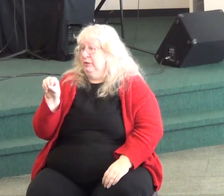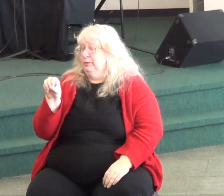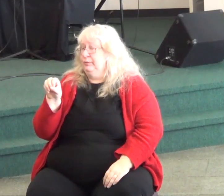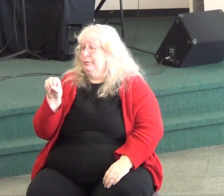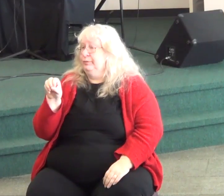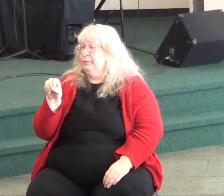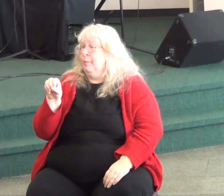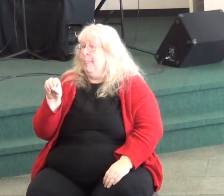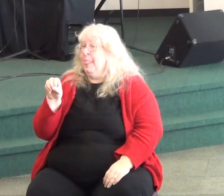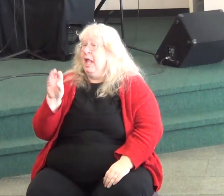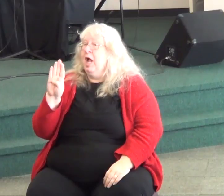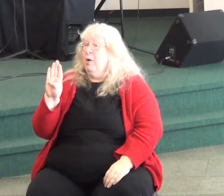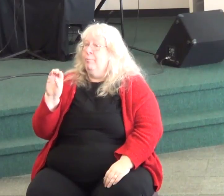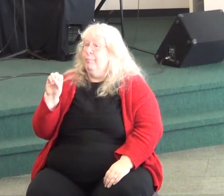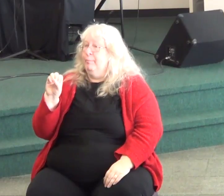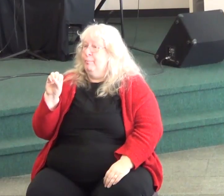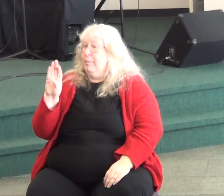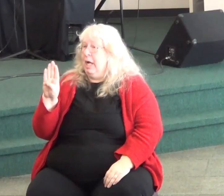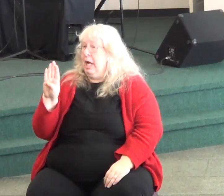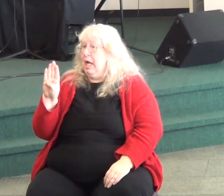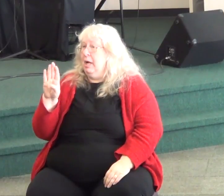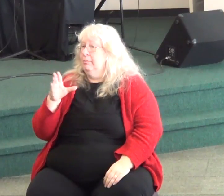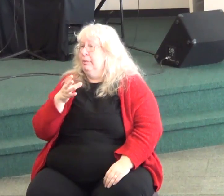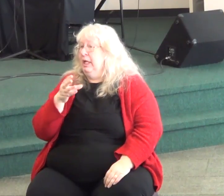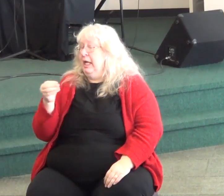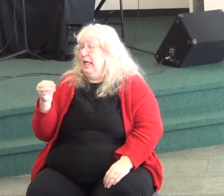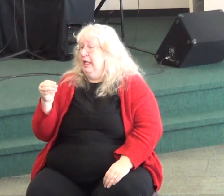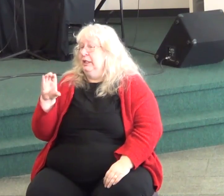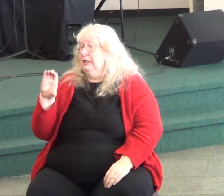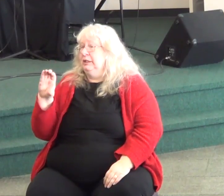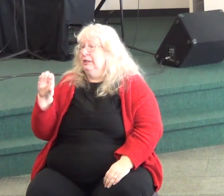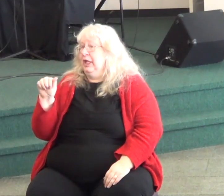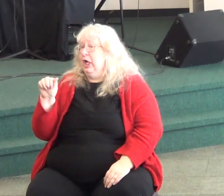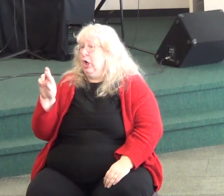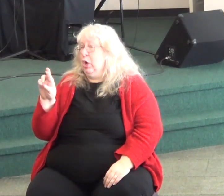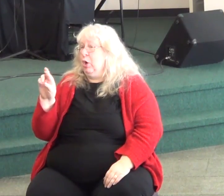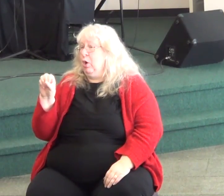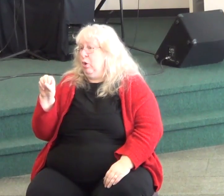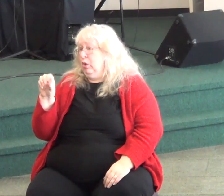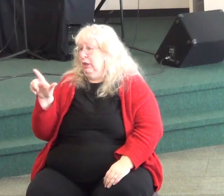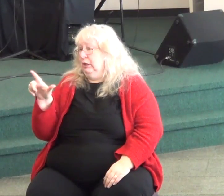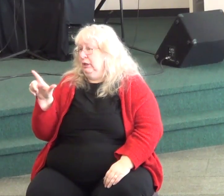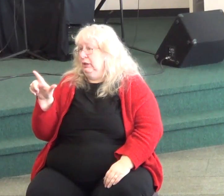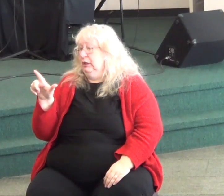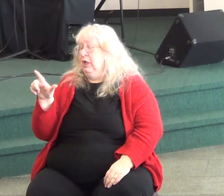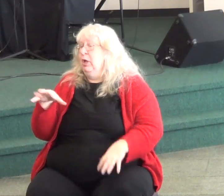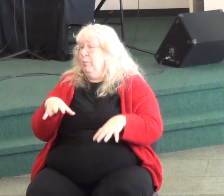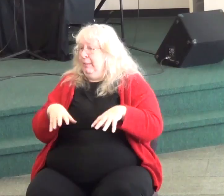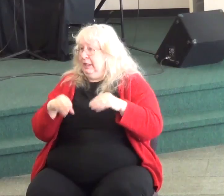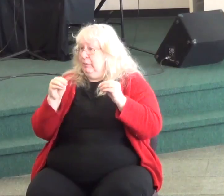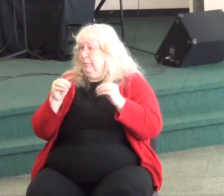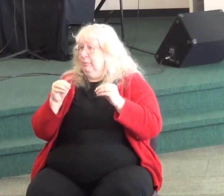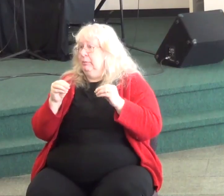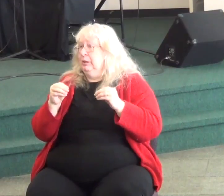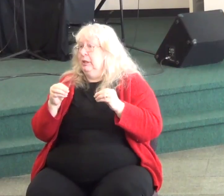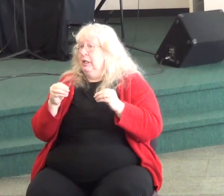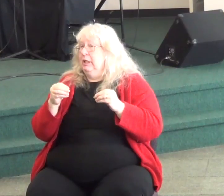just went and picked them up. And they just got here a couple minutes ago because they tried to do it themselves this morning. So if